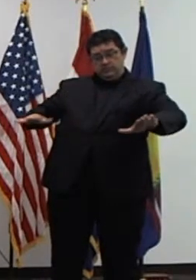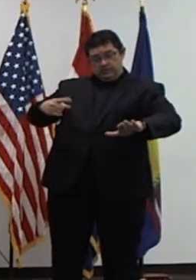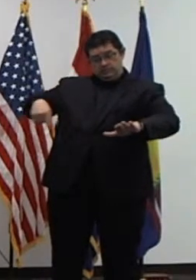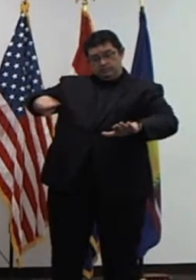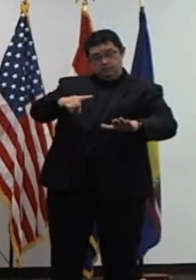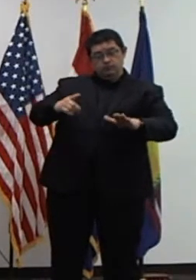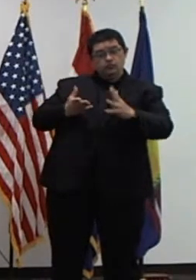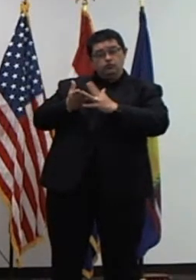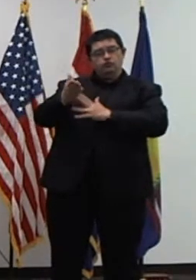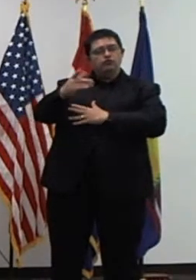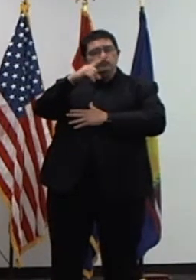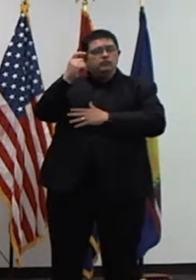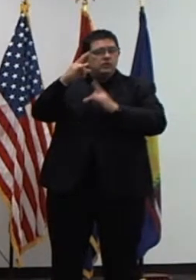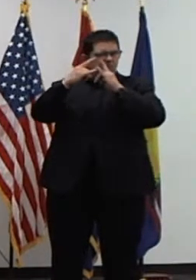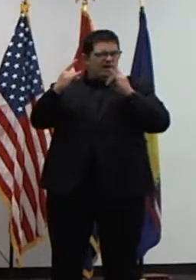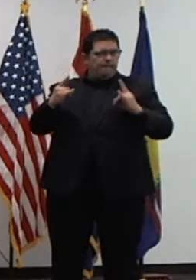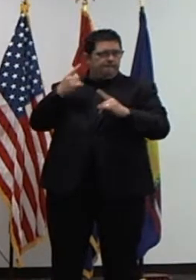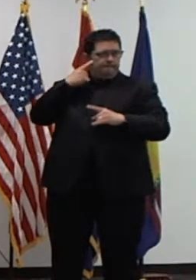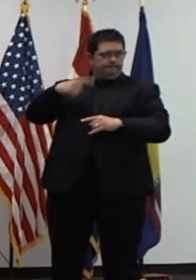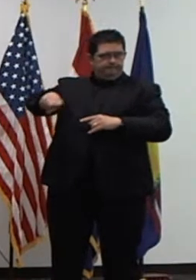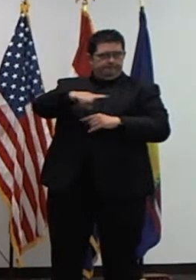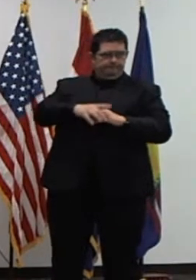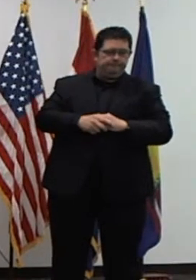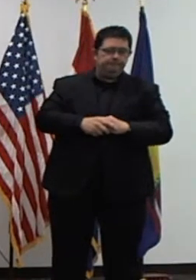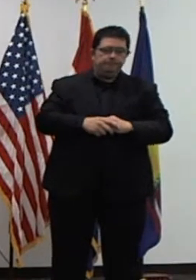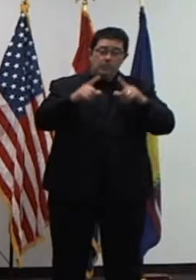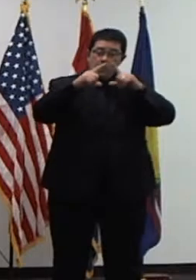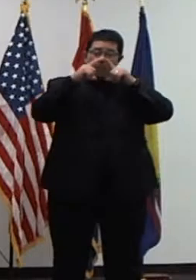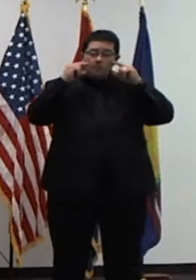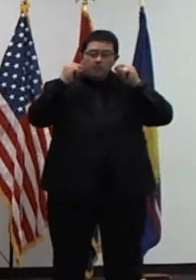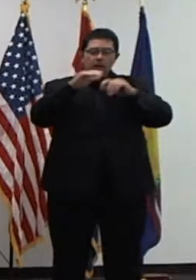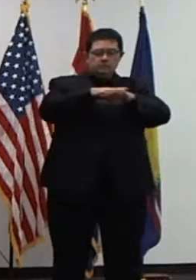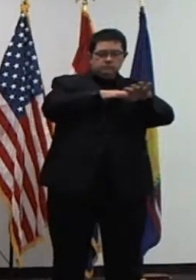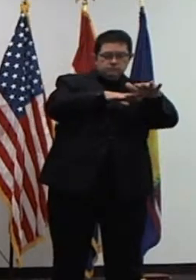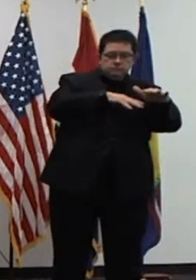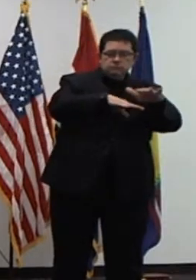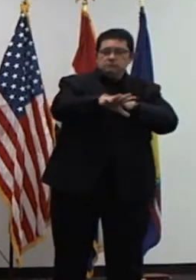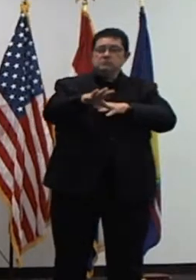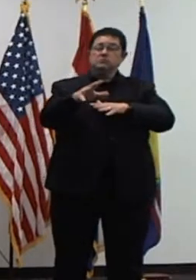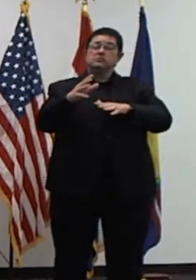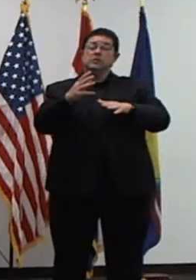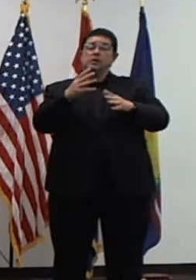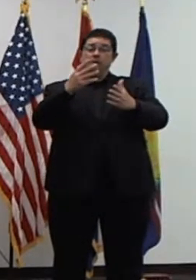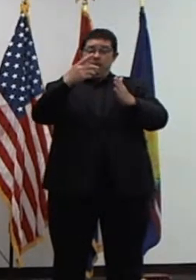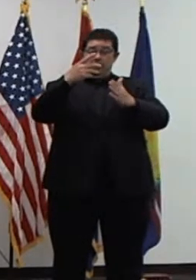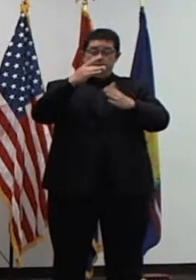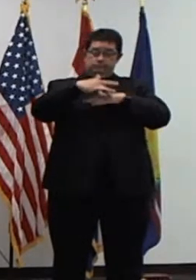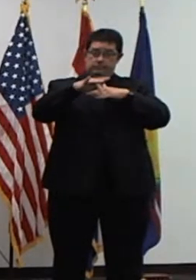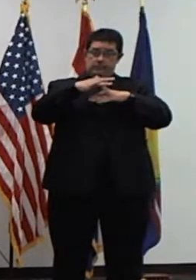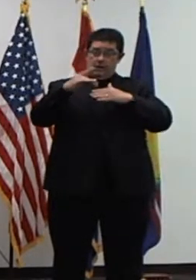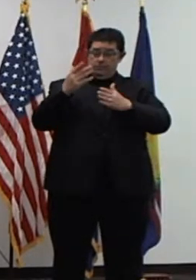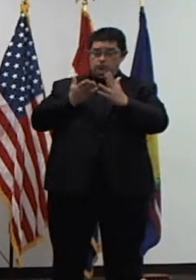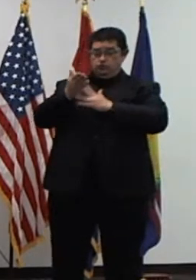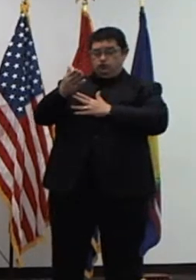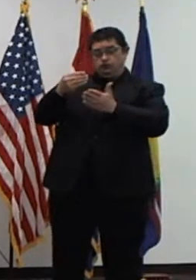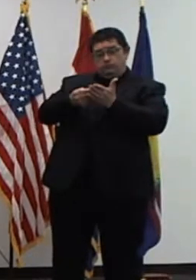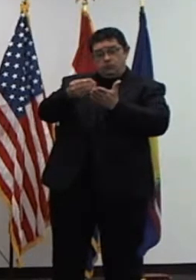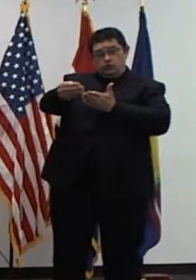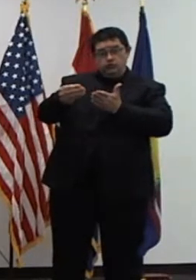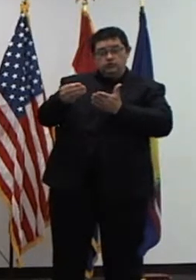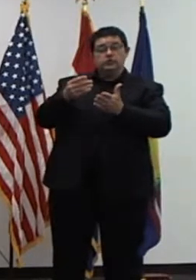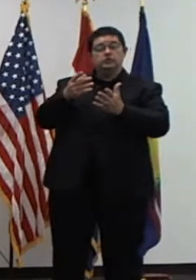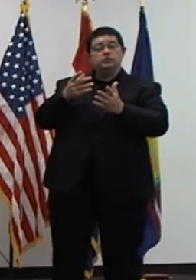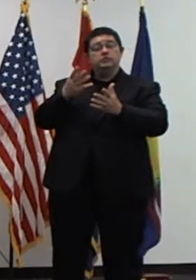their summer camps. Masks and other PPE are made available through purchases funded by the